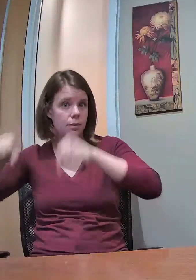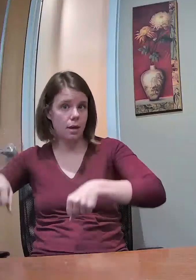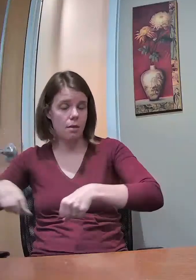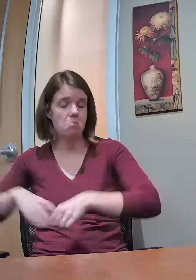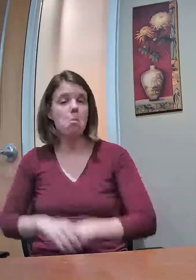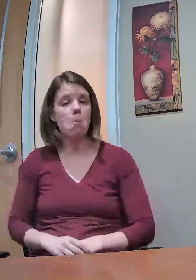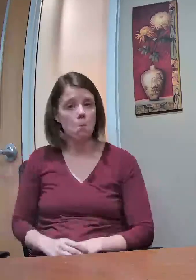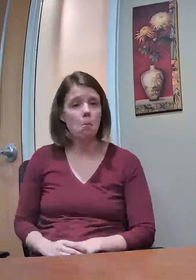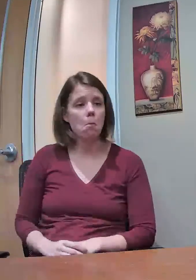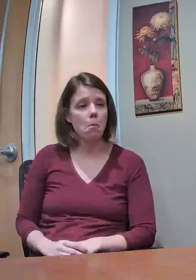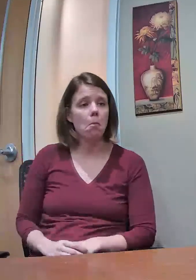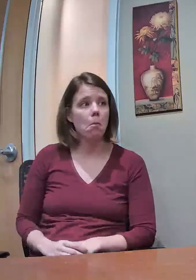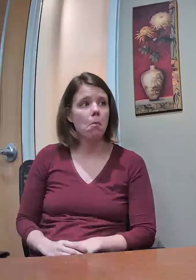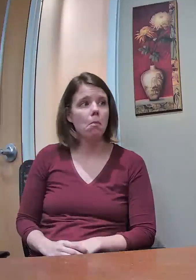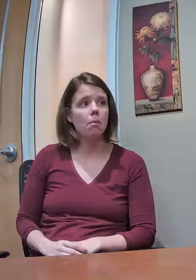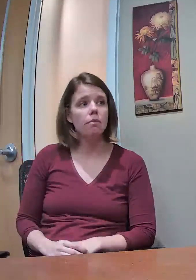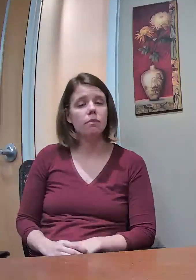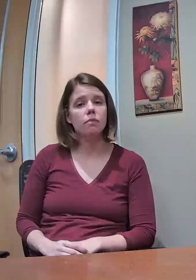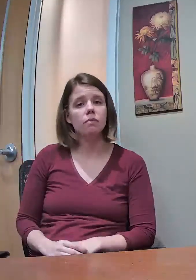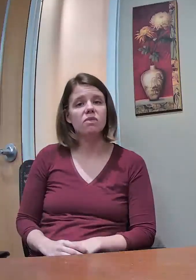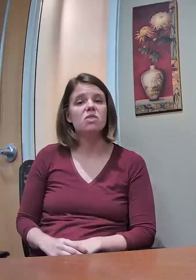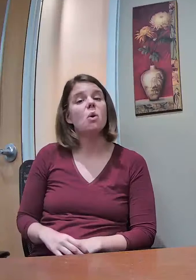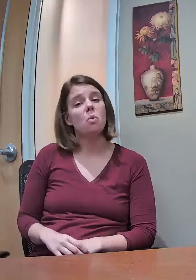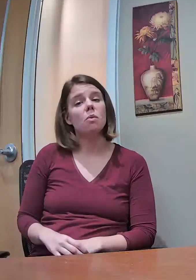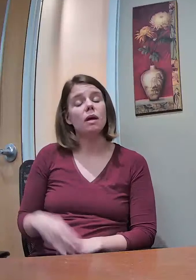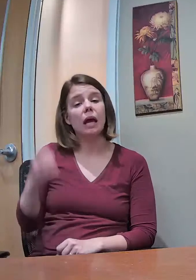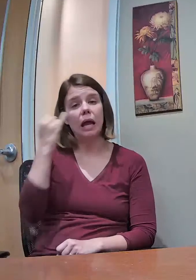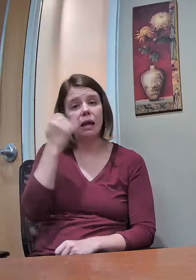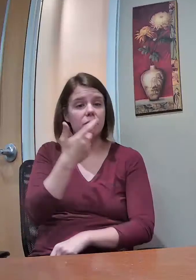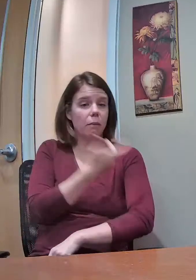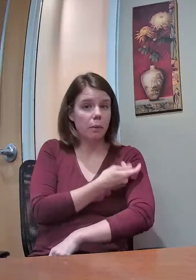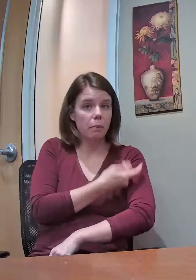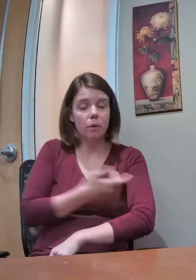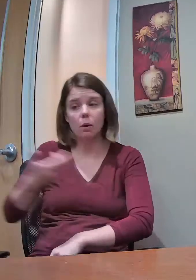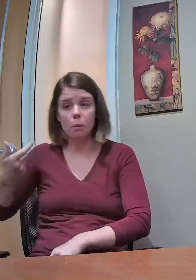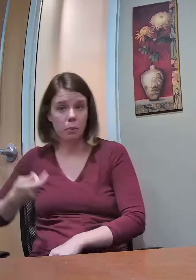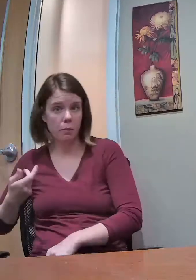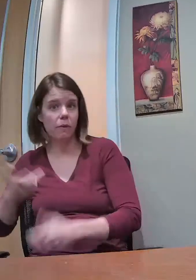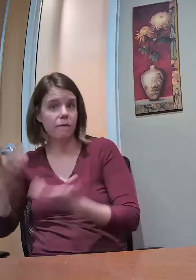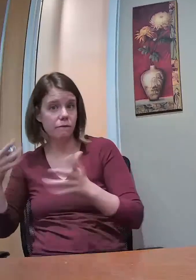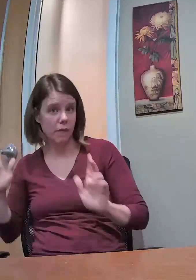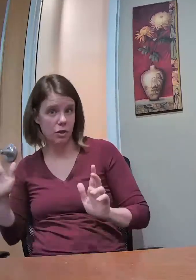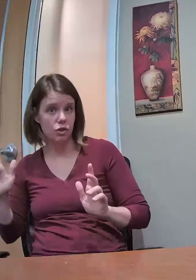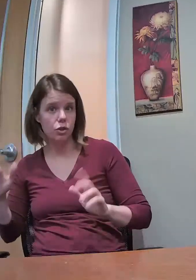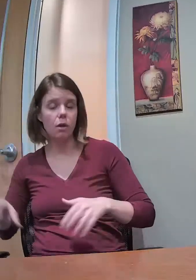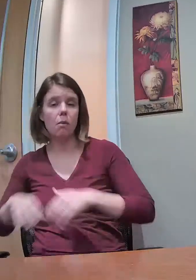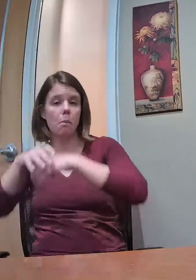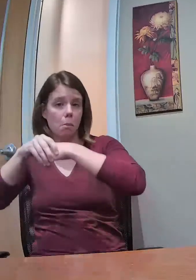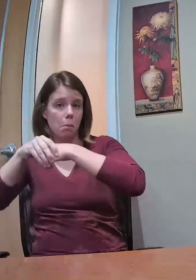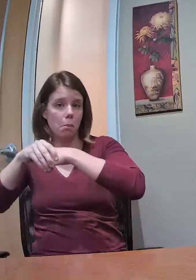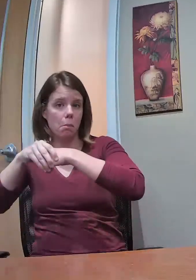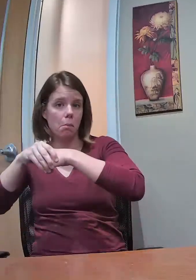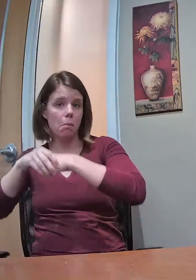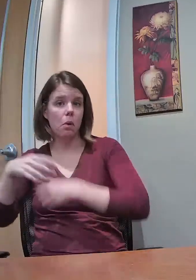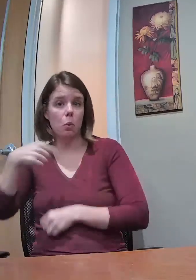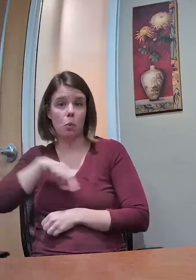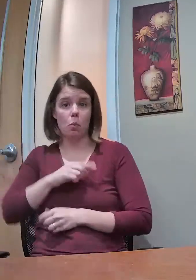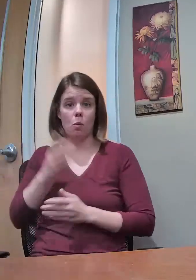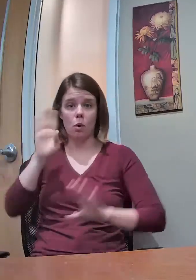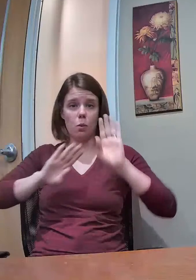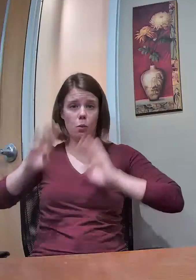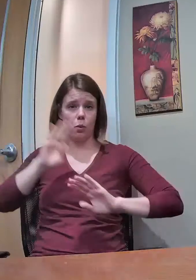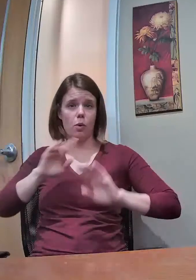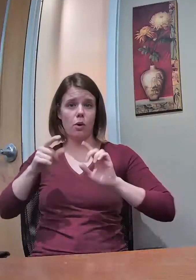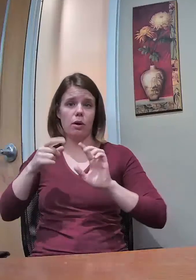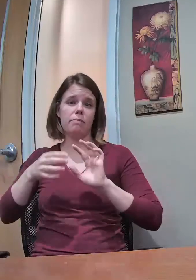visit, we don't worry about physical distancing. So I hope this doesn't